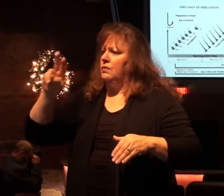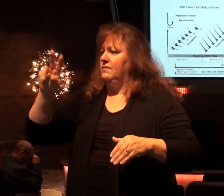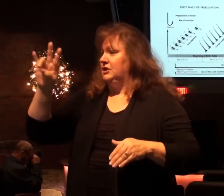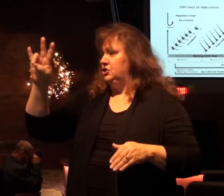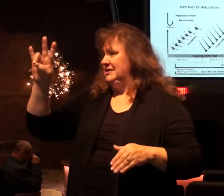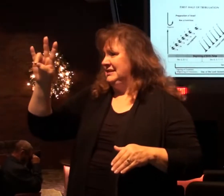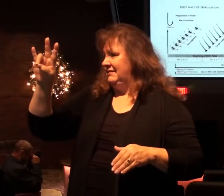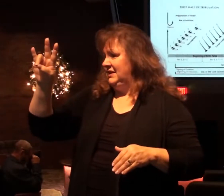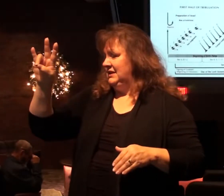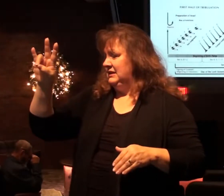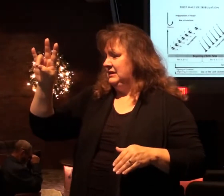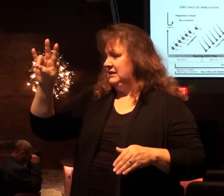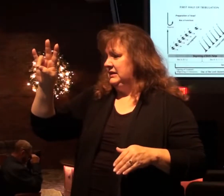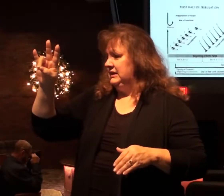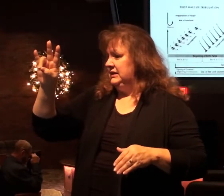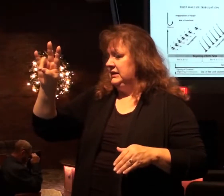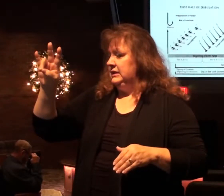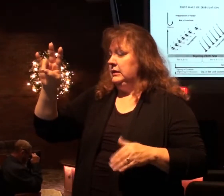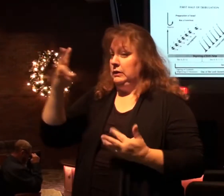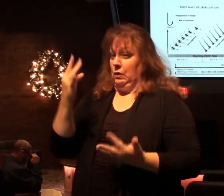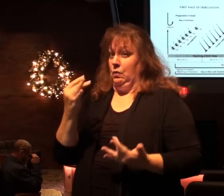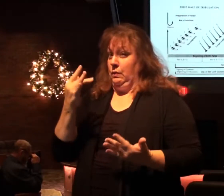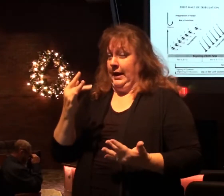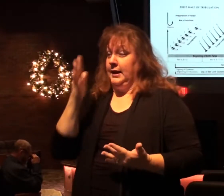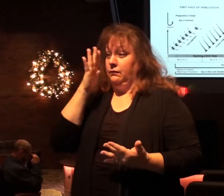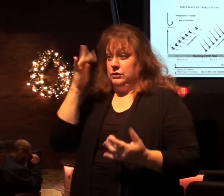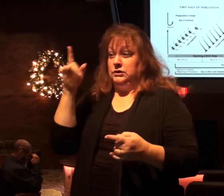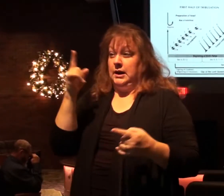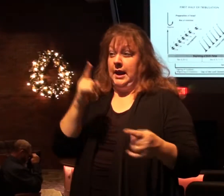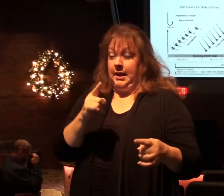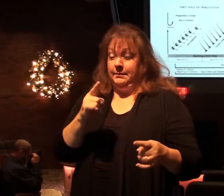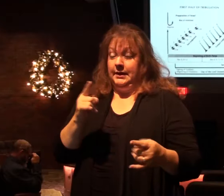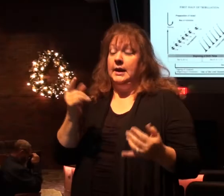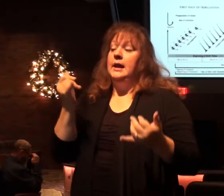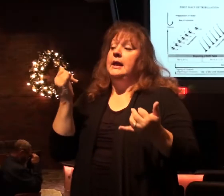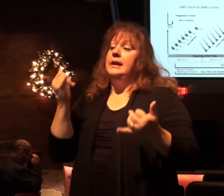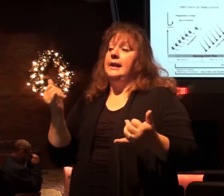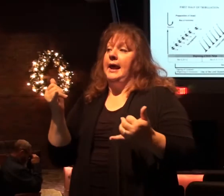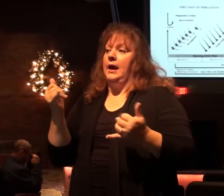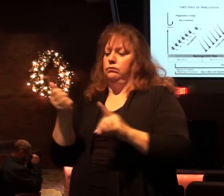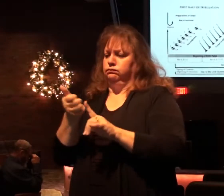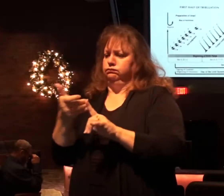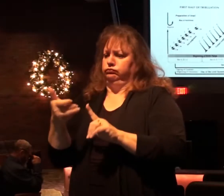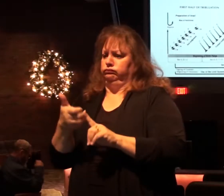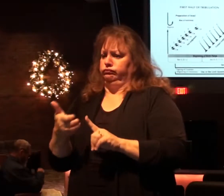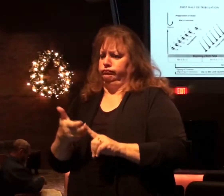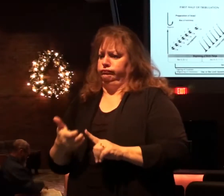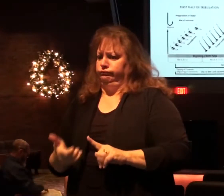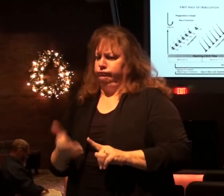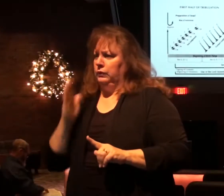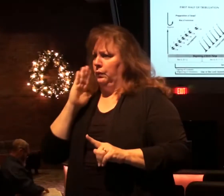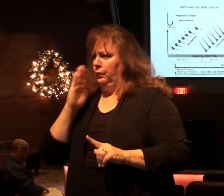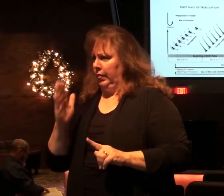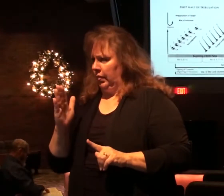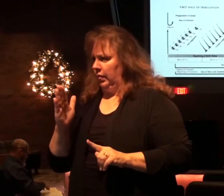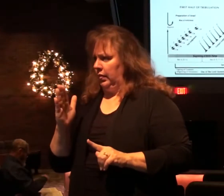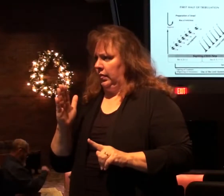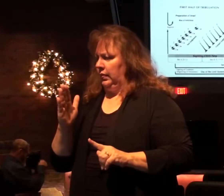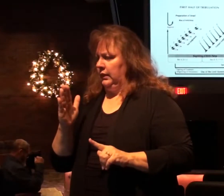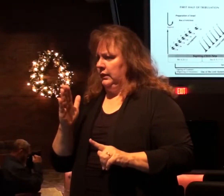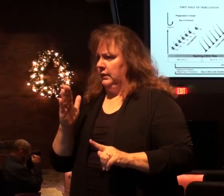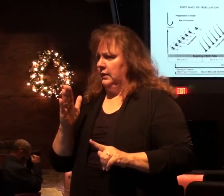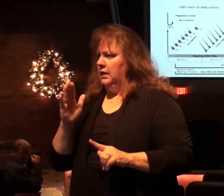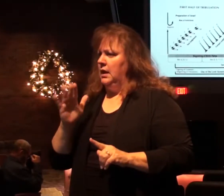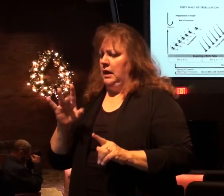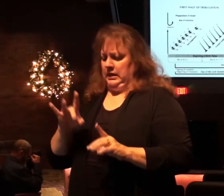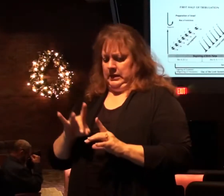7 in anticipation of what would take place. Now we're going to get the details. We are introduced to